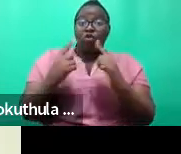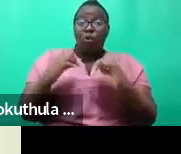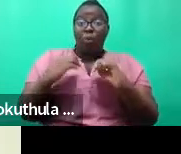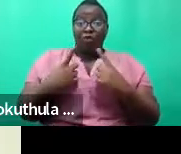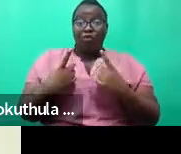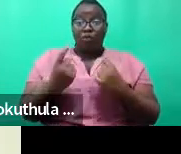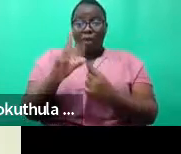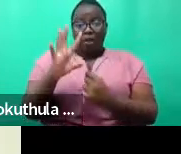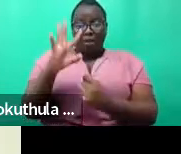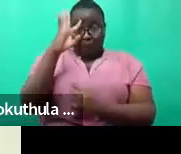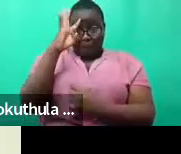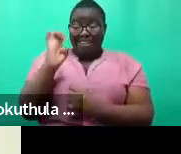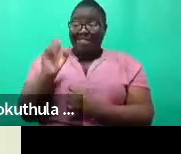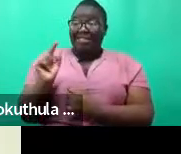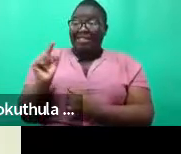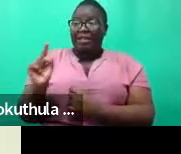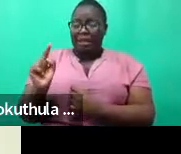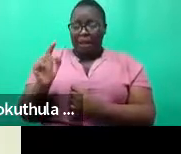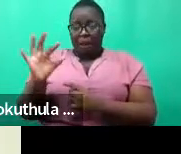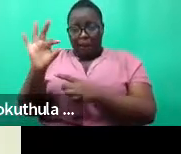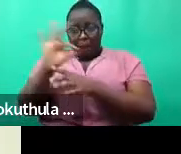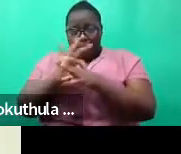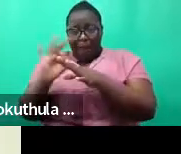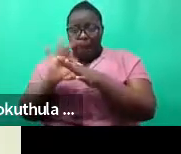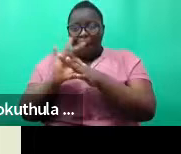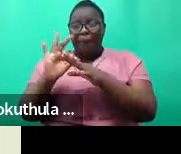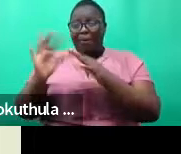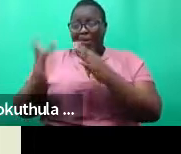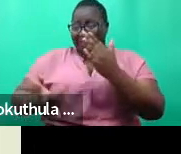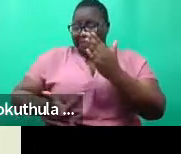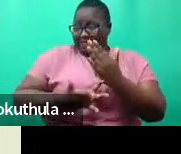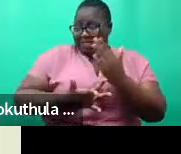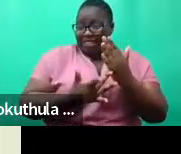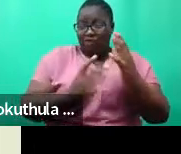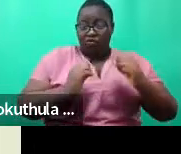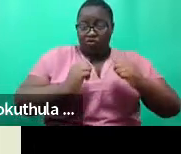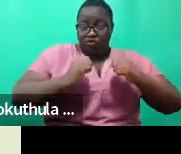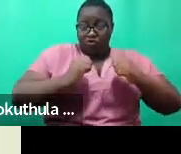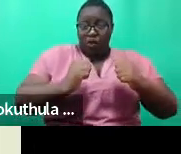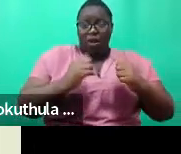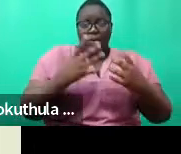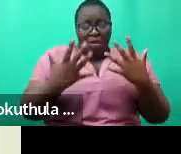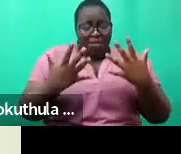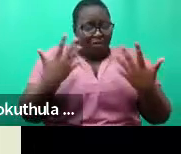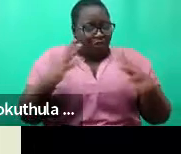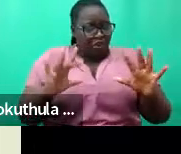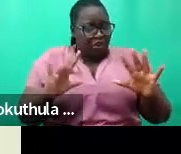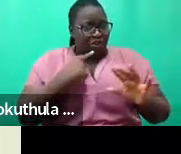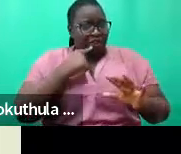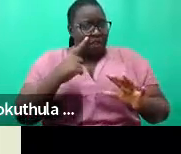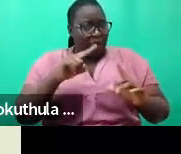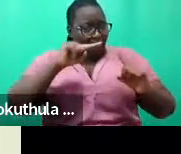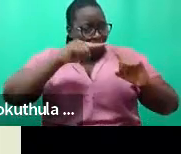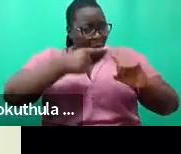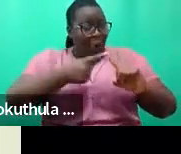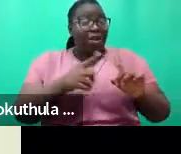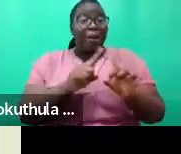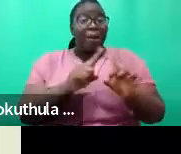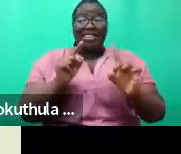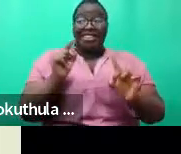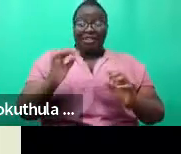planning, digitization is a strong tool. I may have made this point, is a strong tool